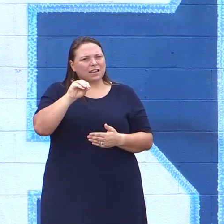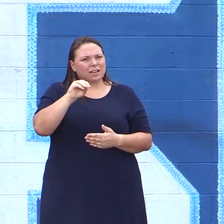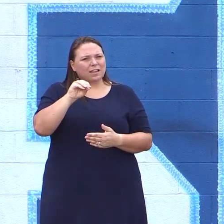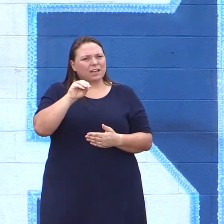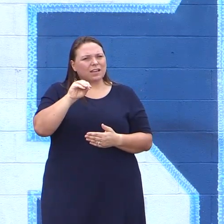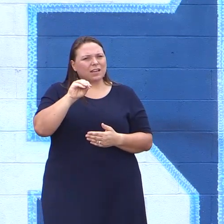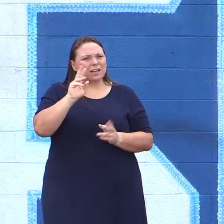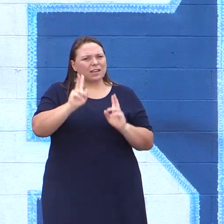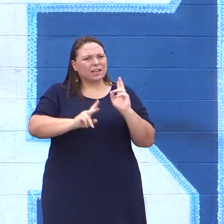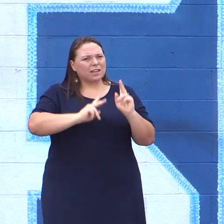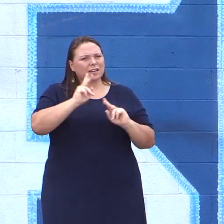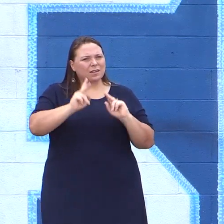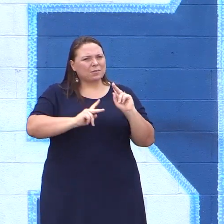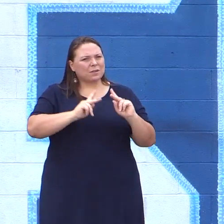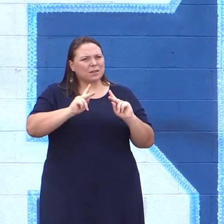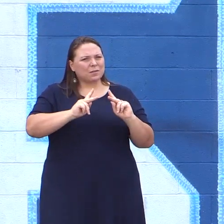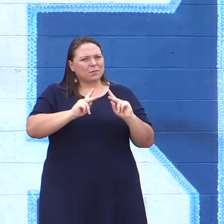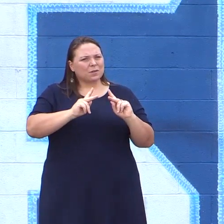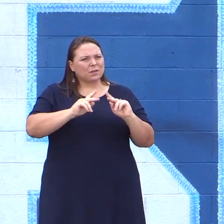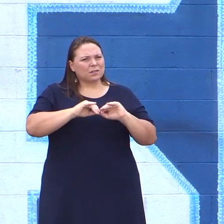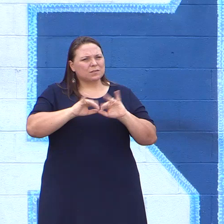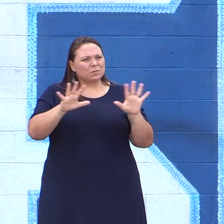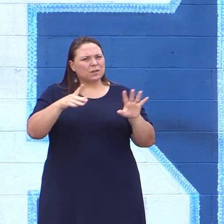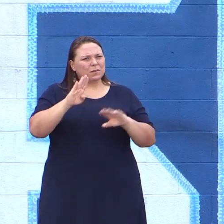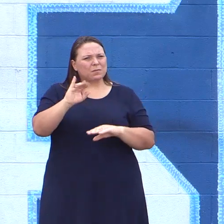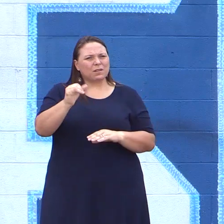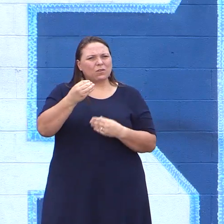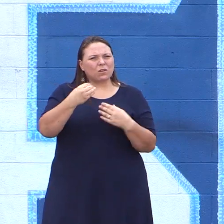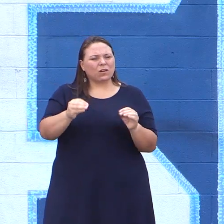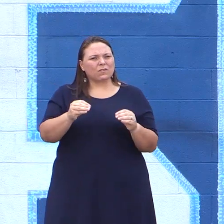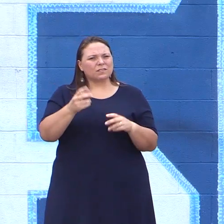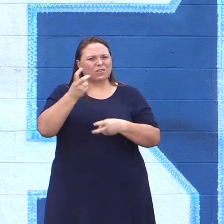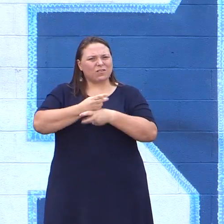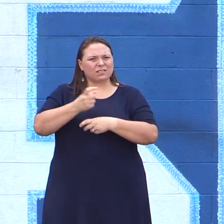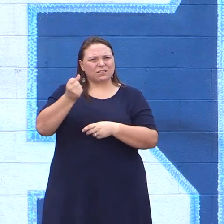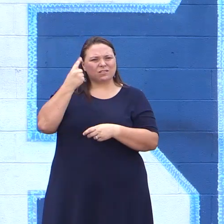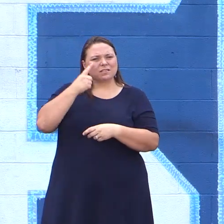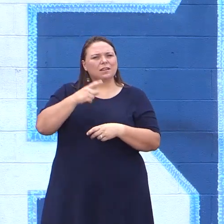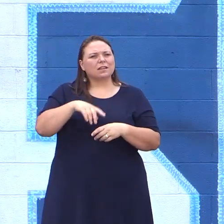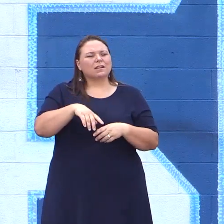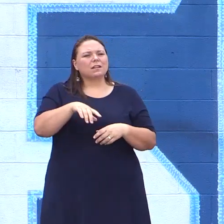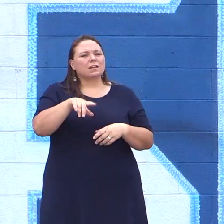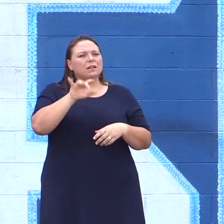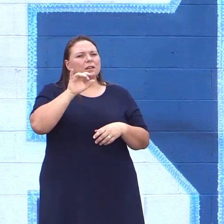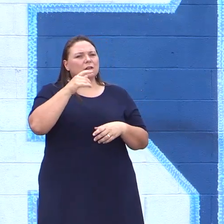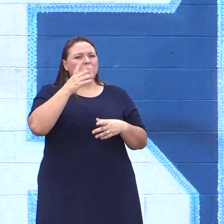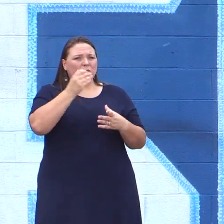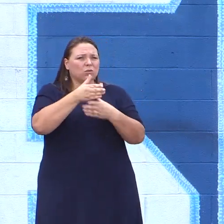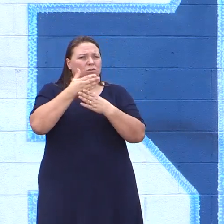widespread, disseminated by the office? We talked about sharing good news. That was pretty good news.